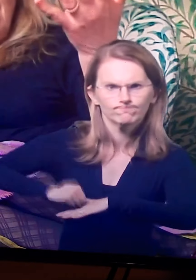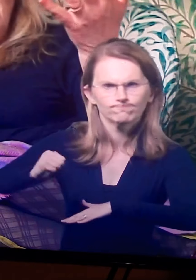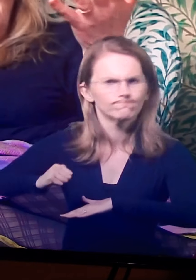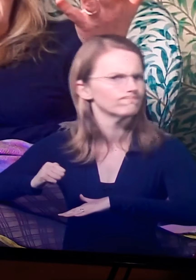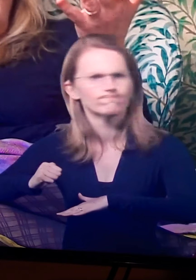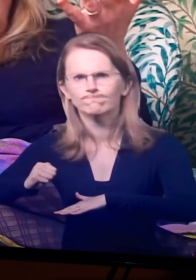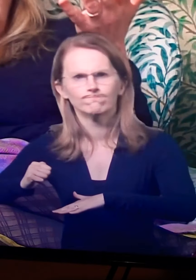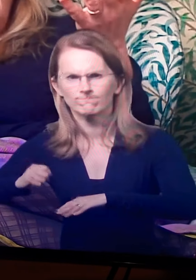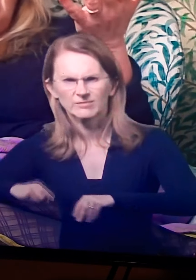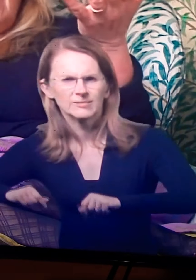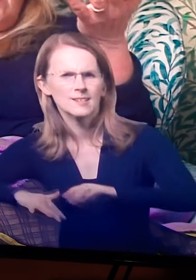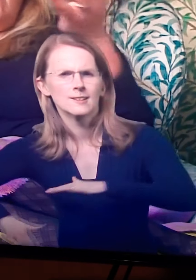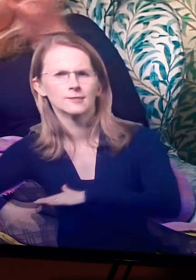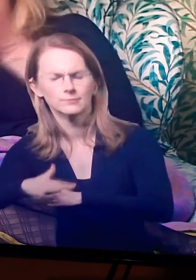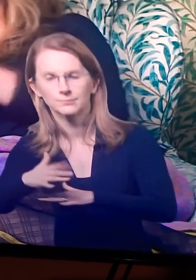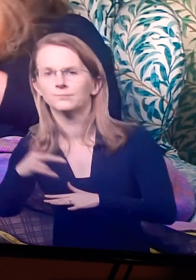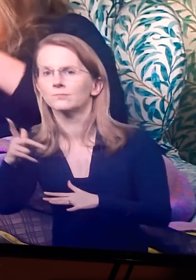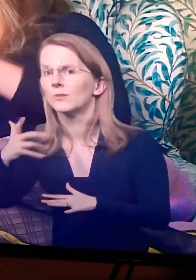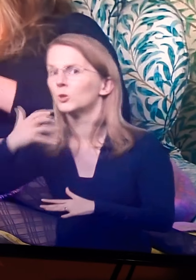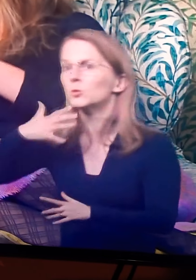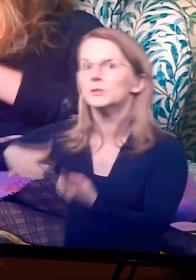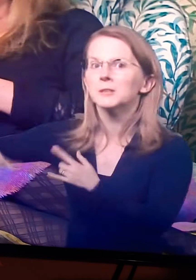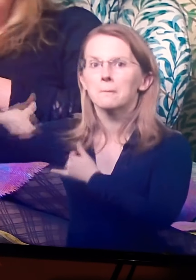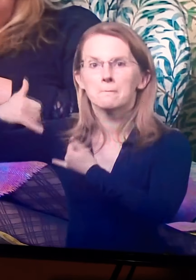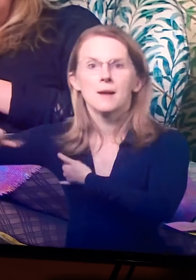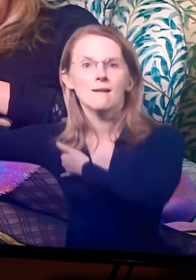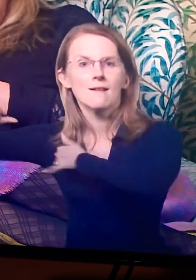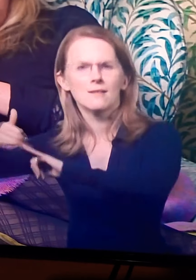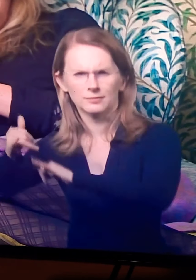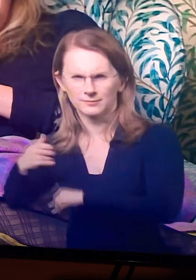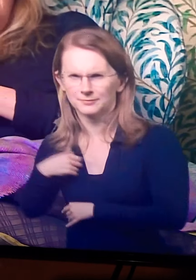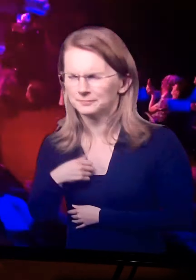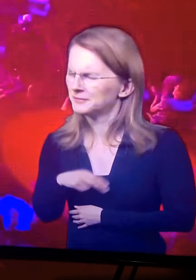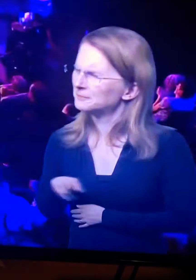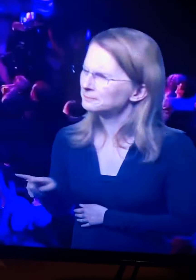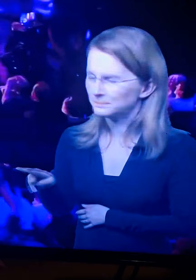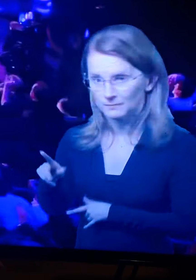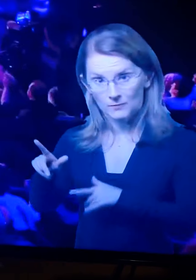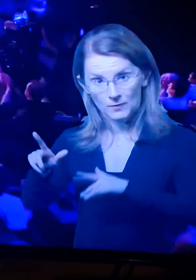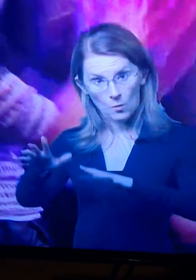Shows how suggestible the audience is, because they're all going along as though she's done really well.